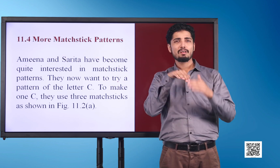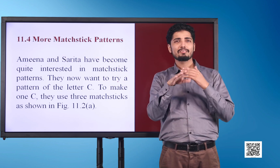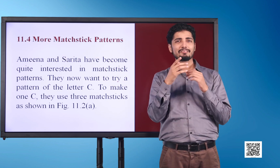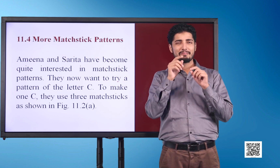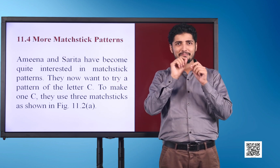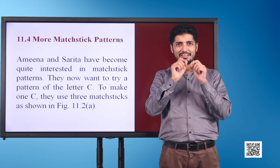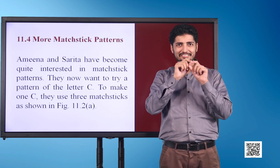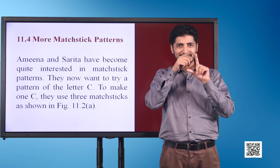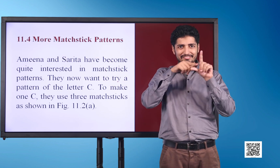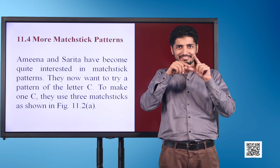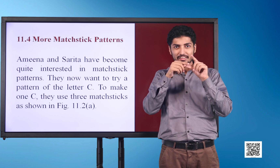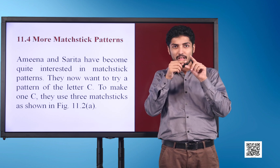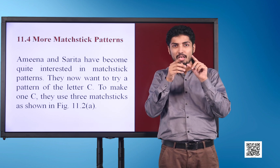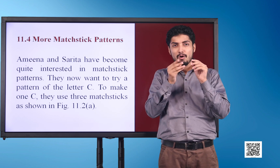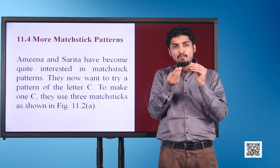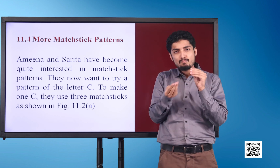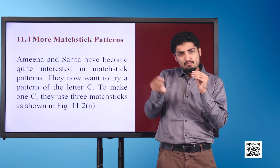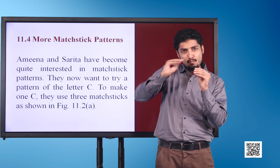More matchstick patterns.